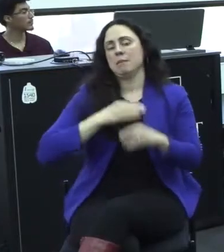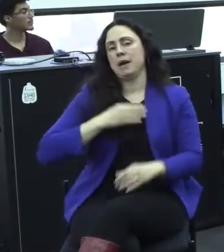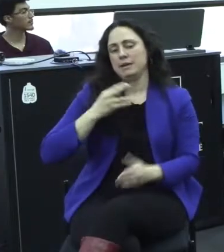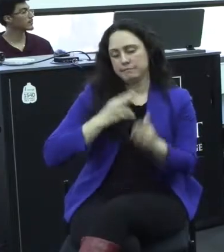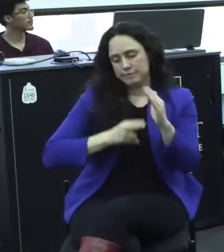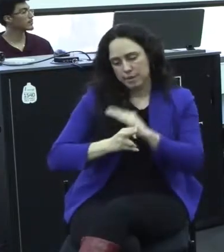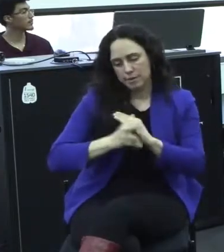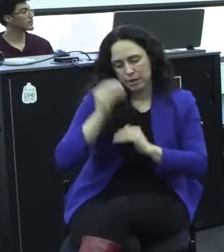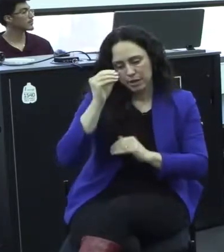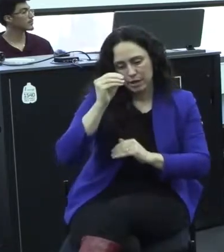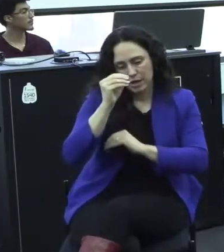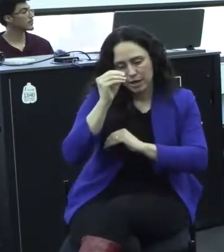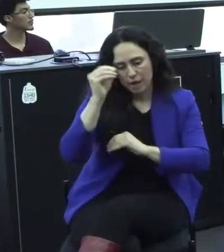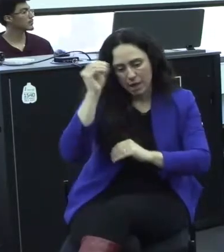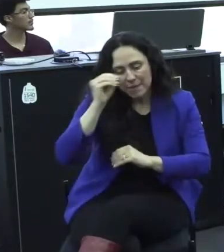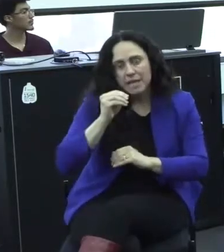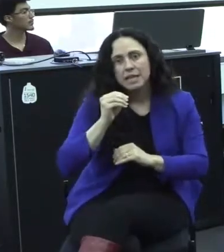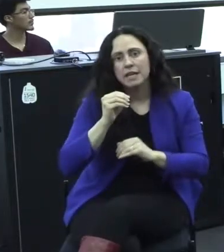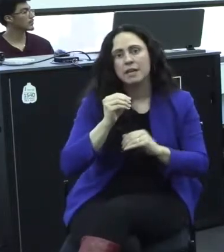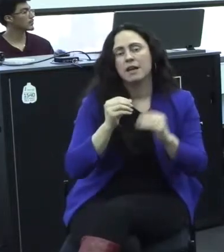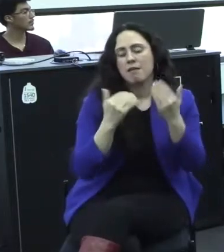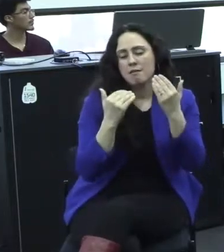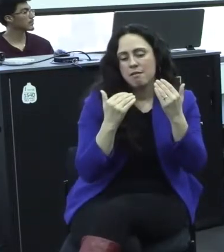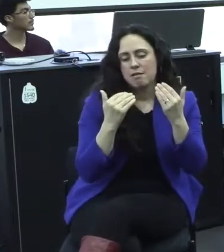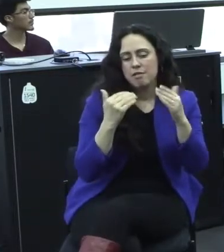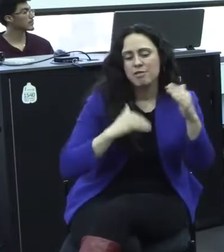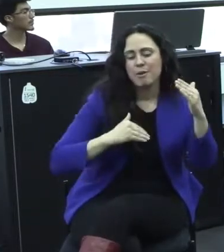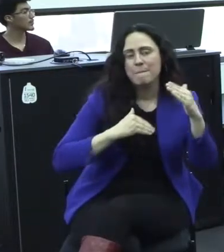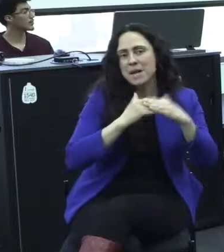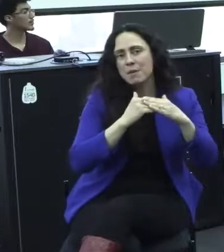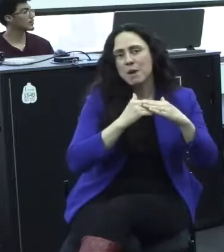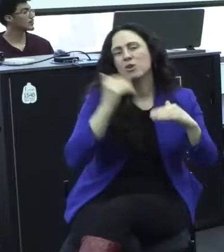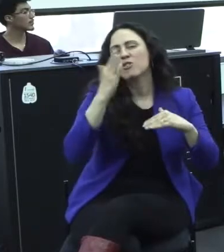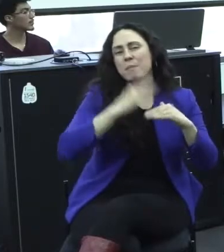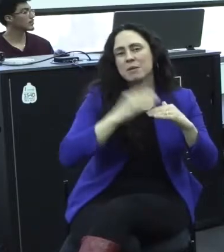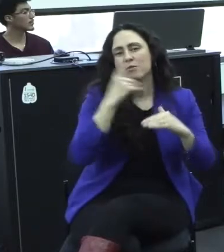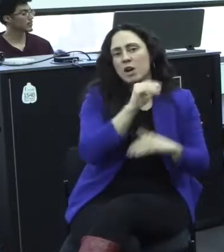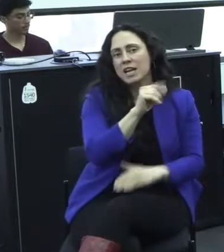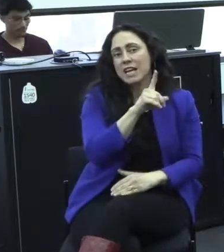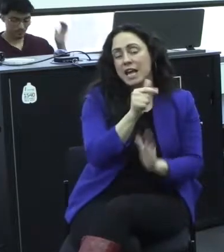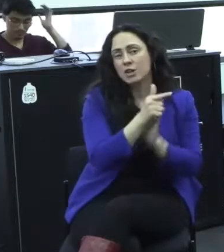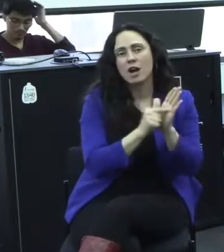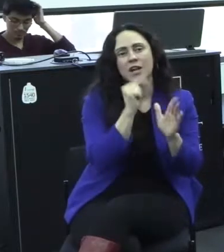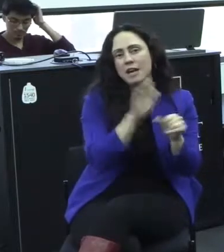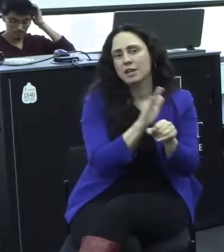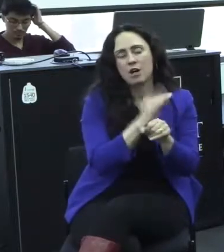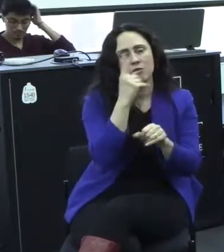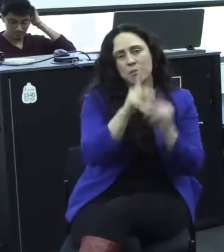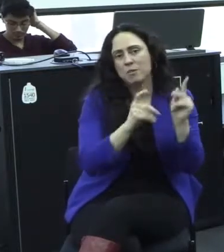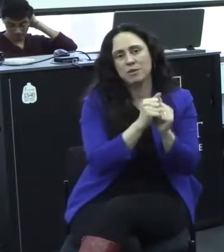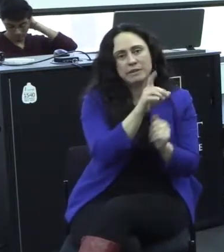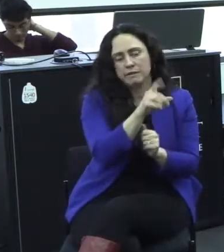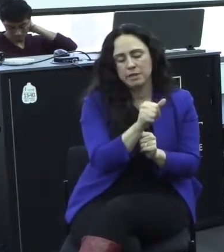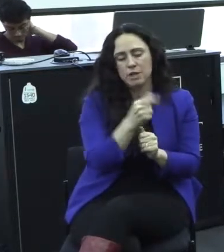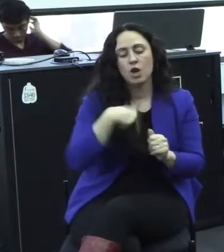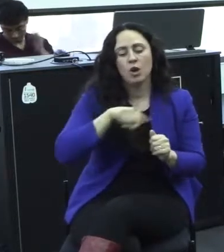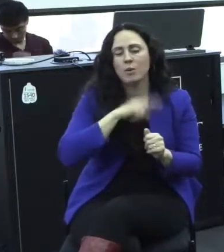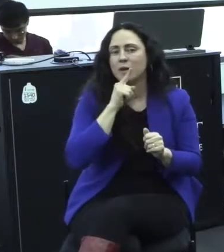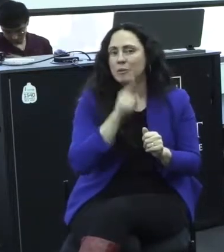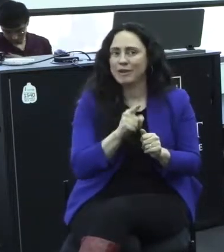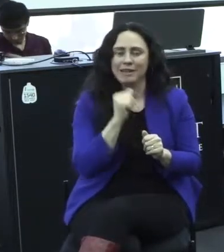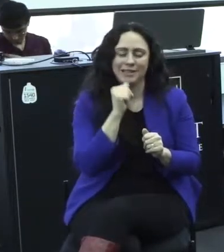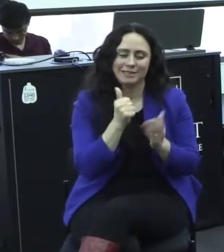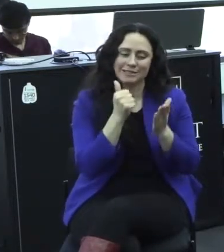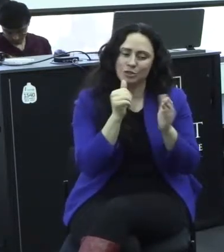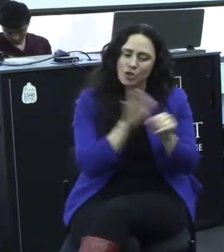that the bare minimum of ADA law is not nearly enough for individuals with disabilities. We still, I think, very much fall short in helping